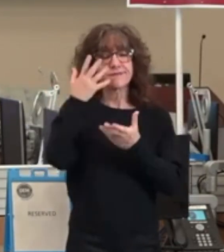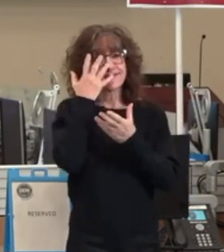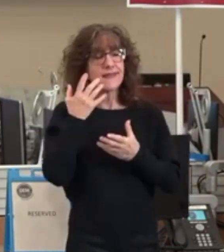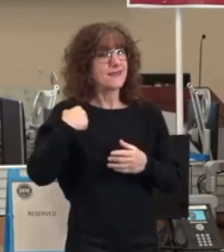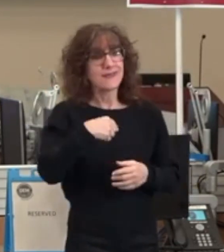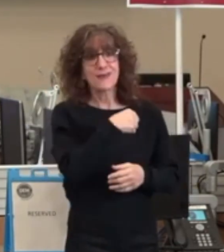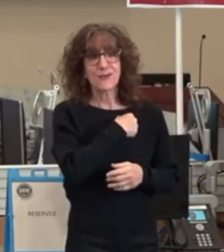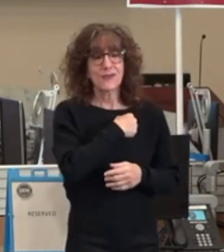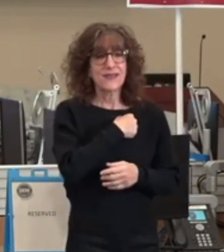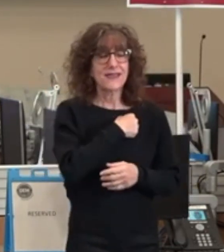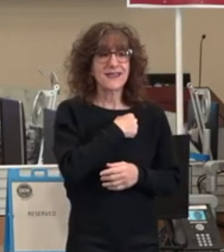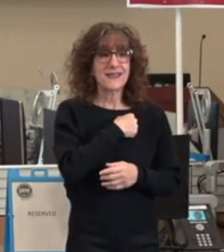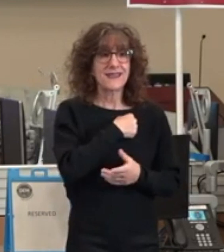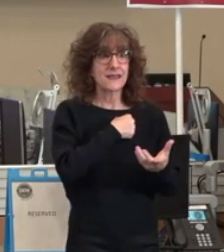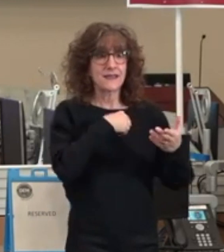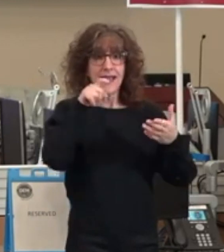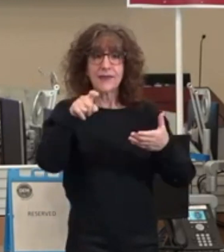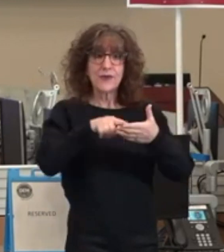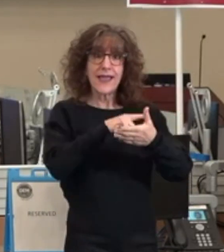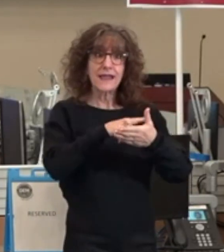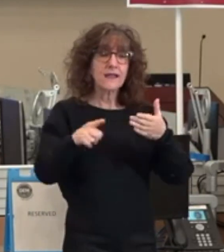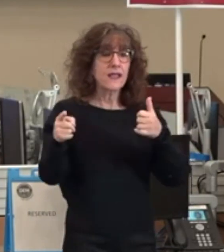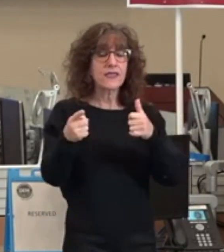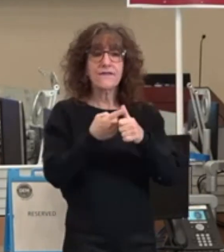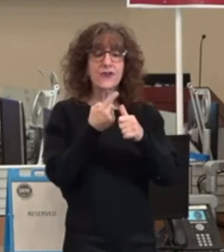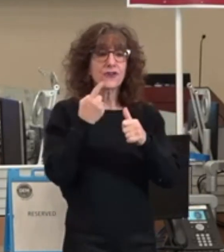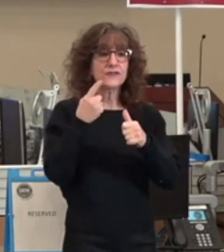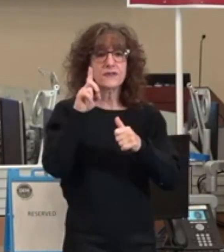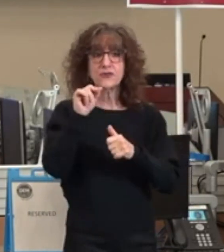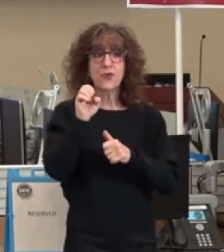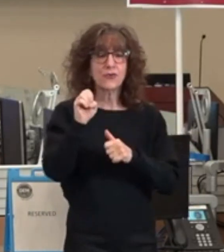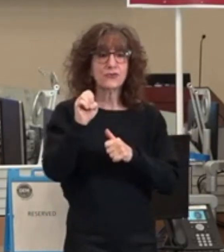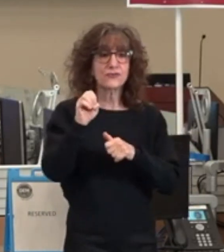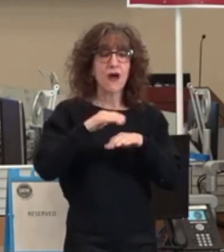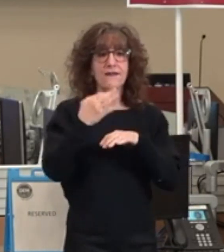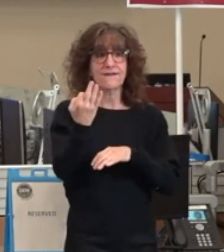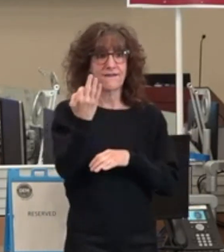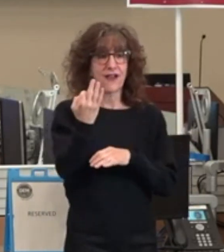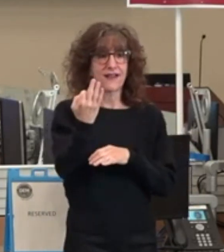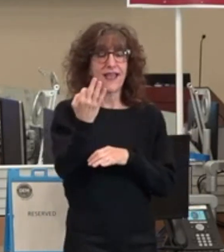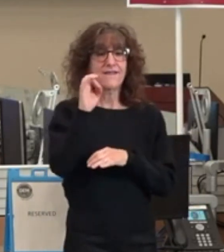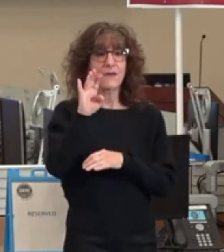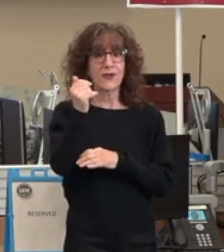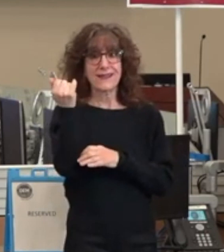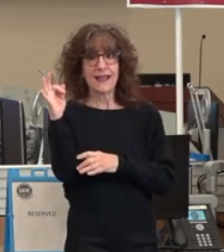unfortunately, we also had to cancel first dose appointments from Friday, February 19th